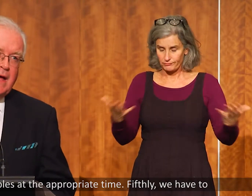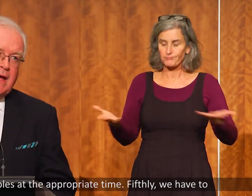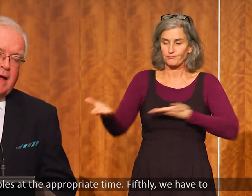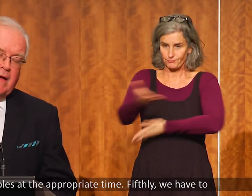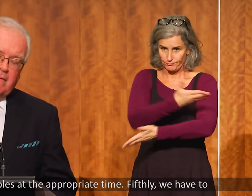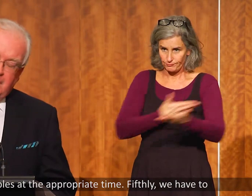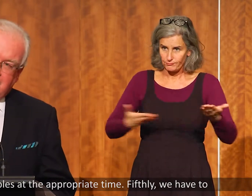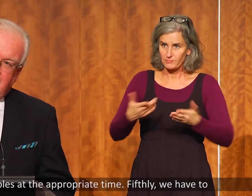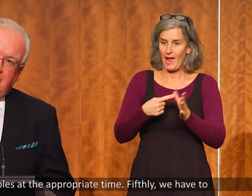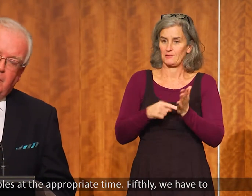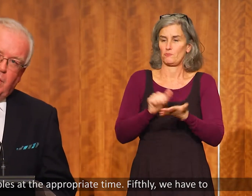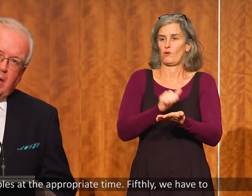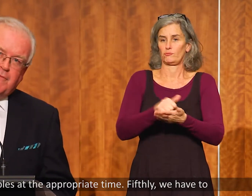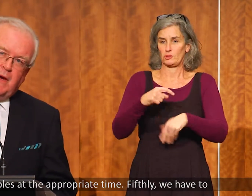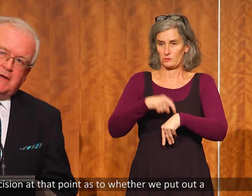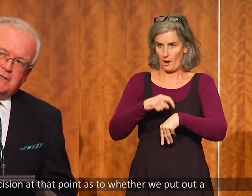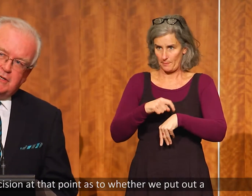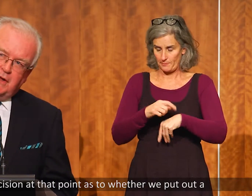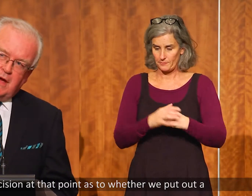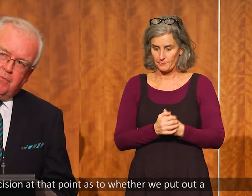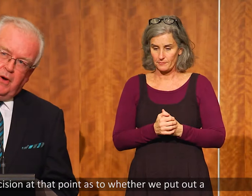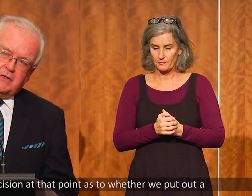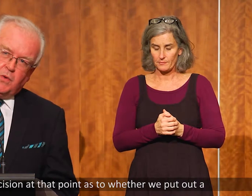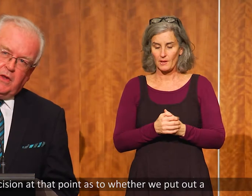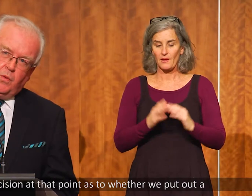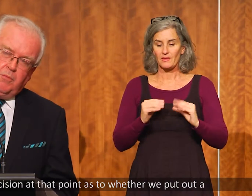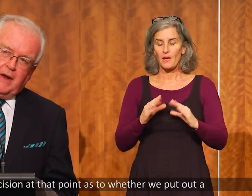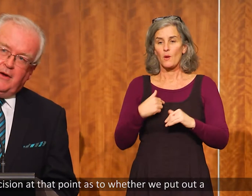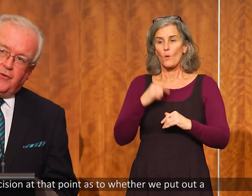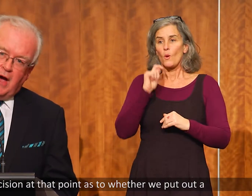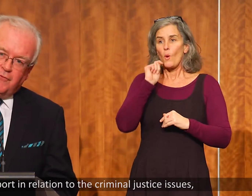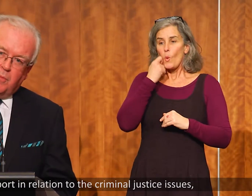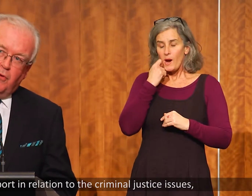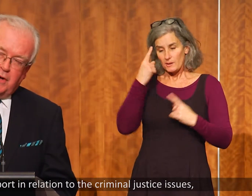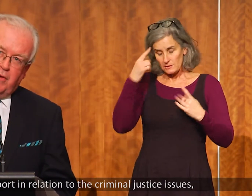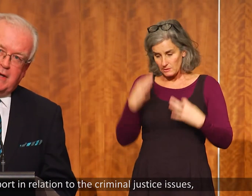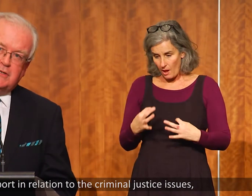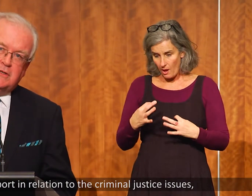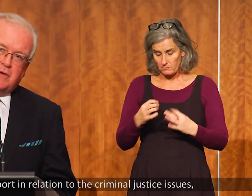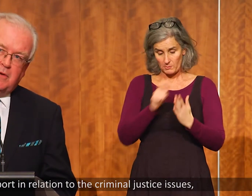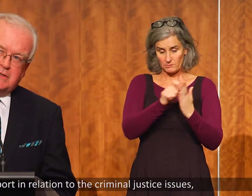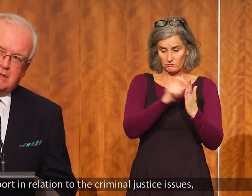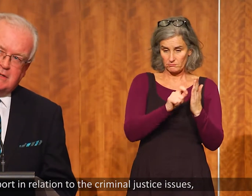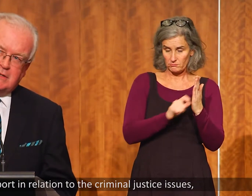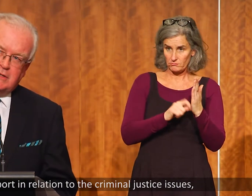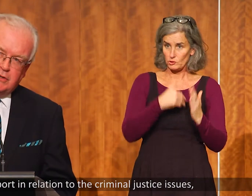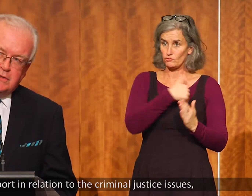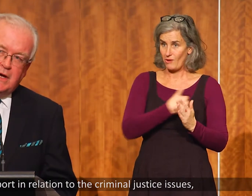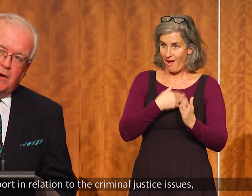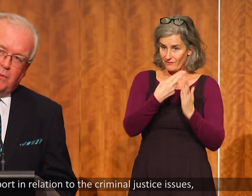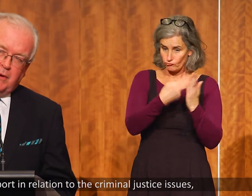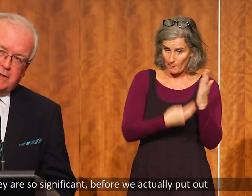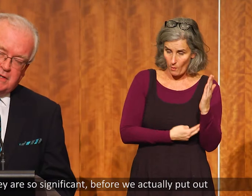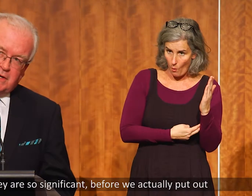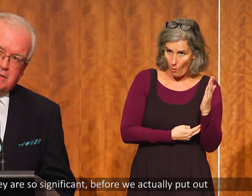time. Fifthly, we have to make a decision at that point as to whether we put out a draft report in relation to the criminal justice